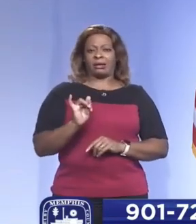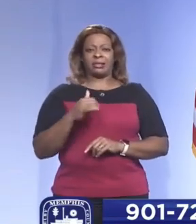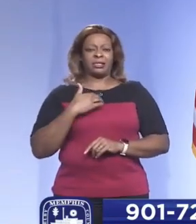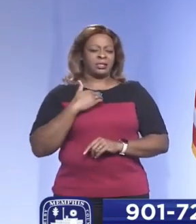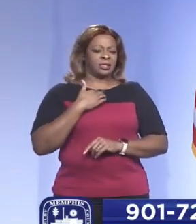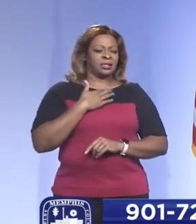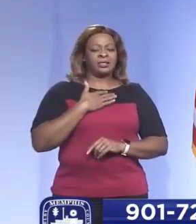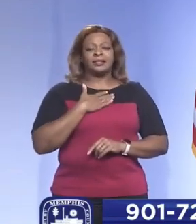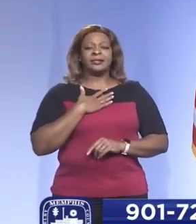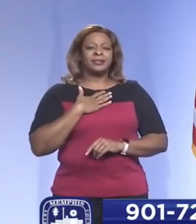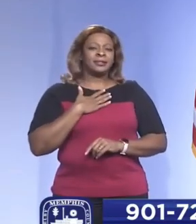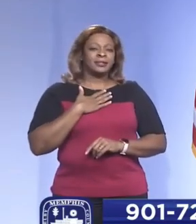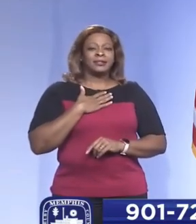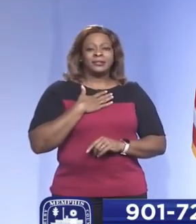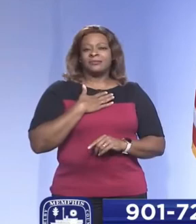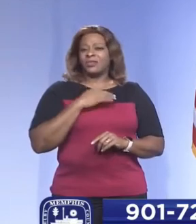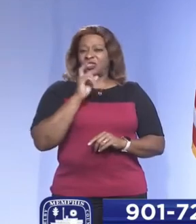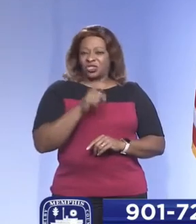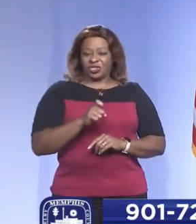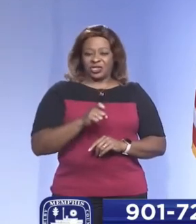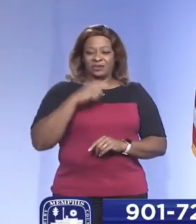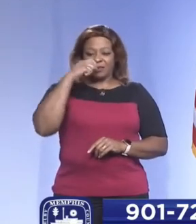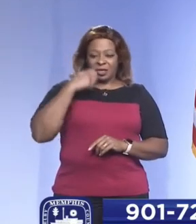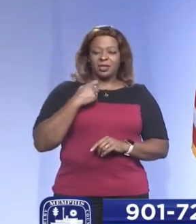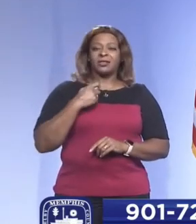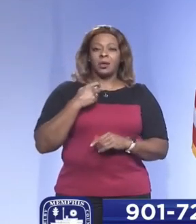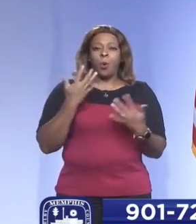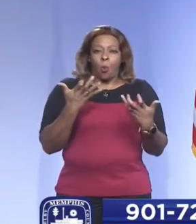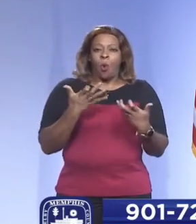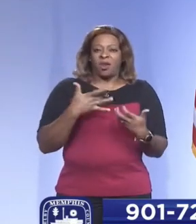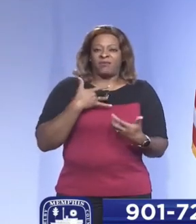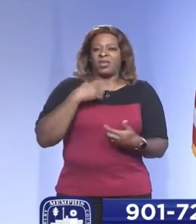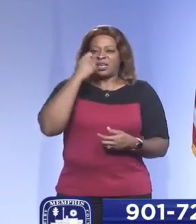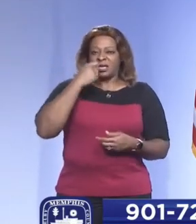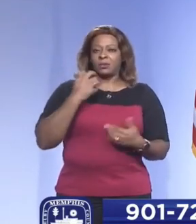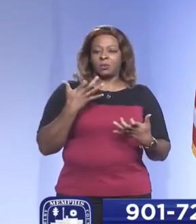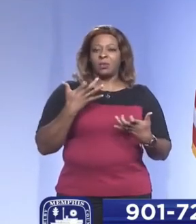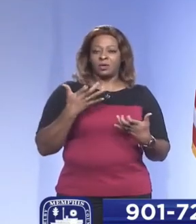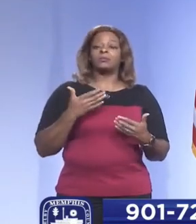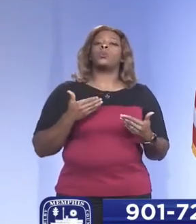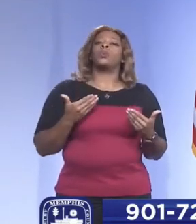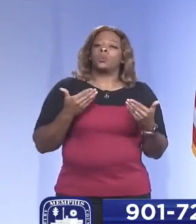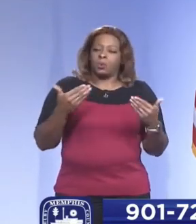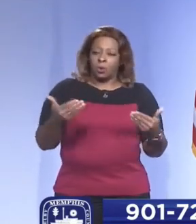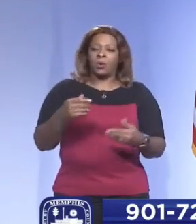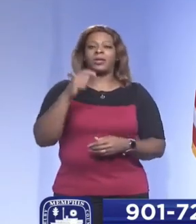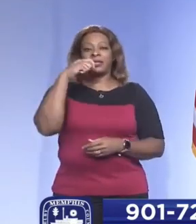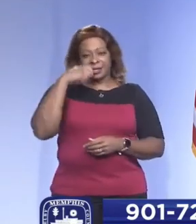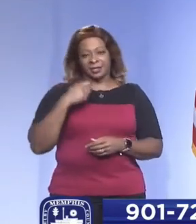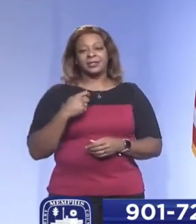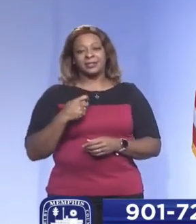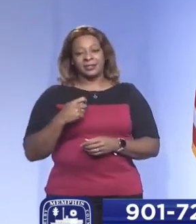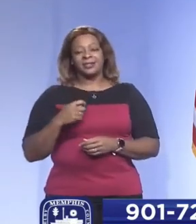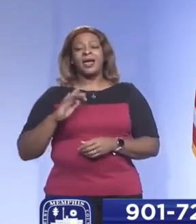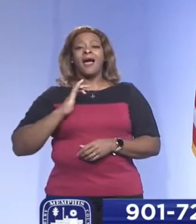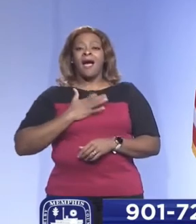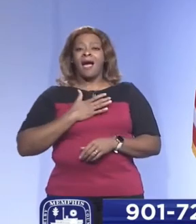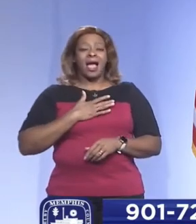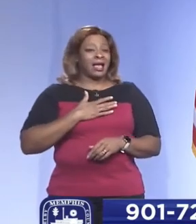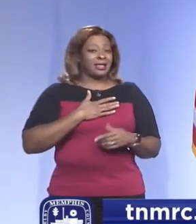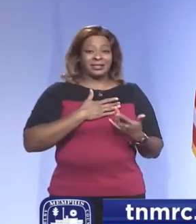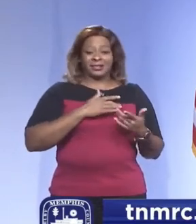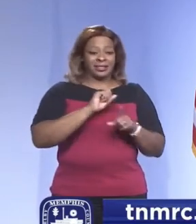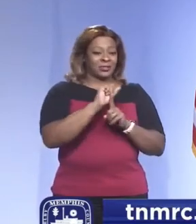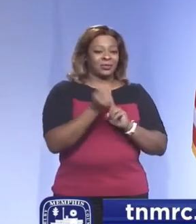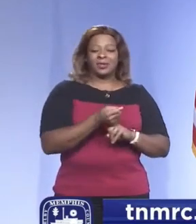you should be tested or want to be tested, you ought to. And so our position is still, it